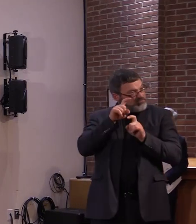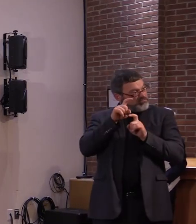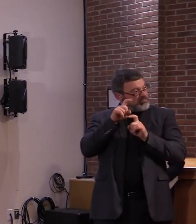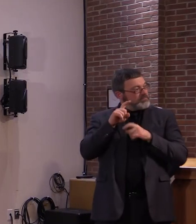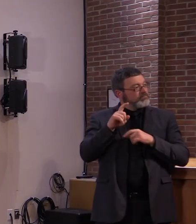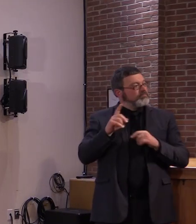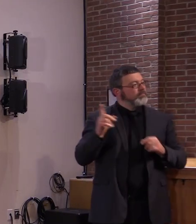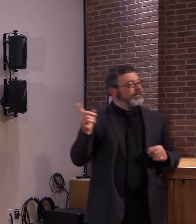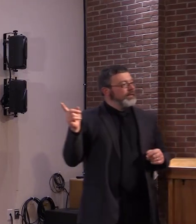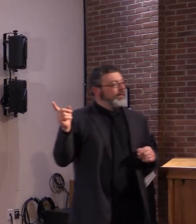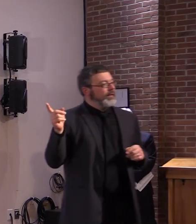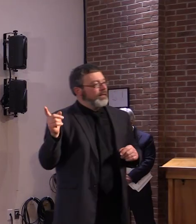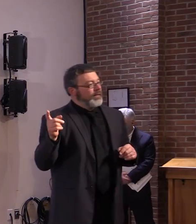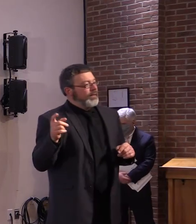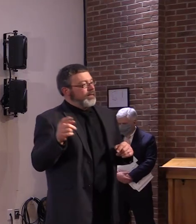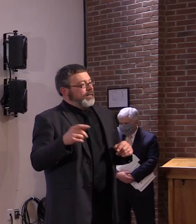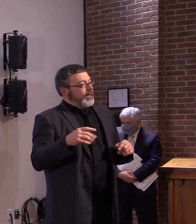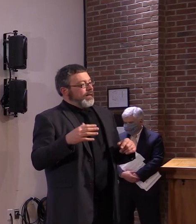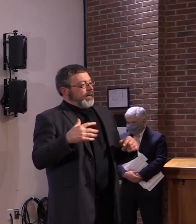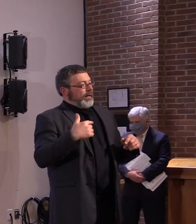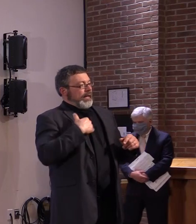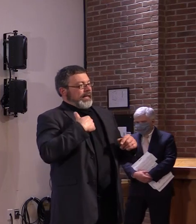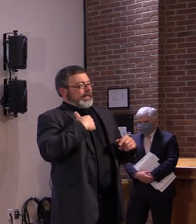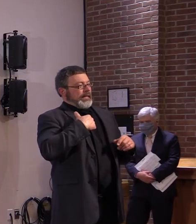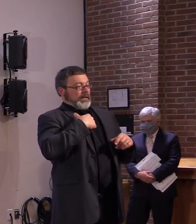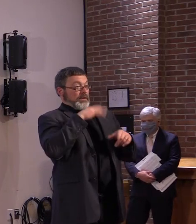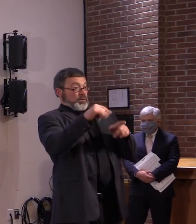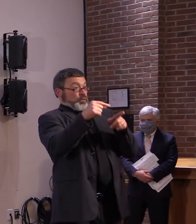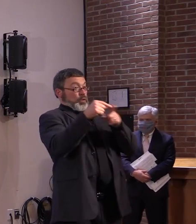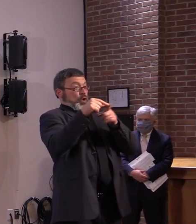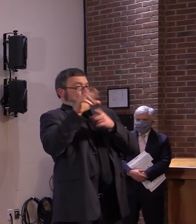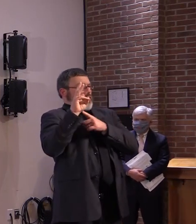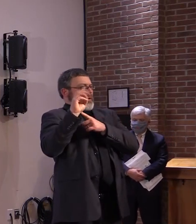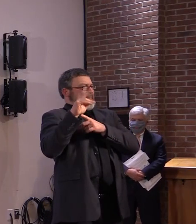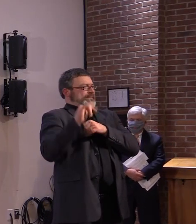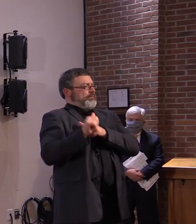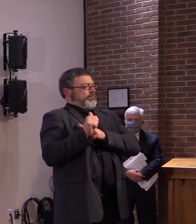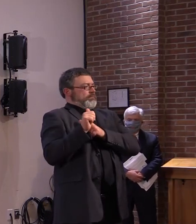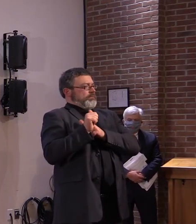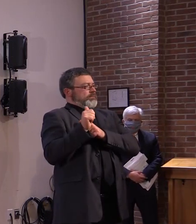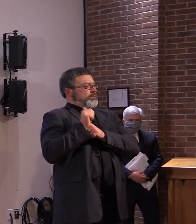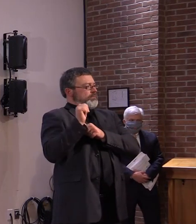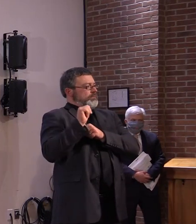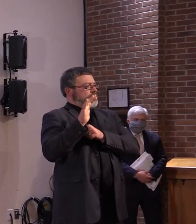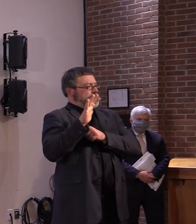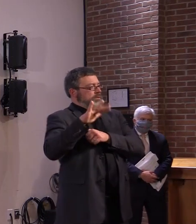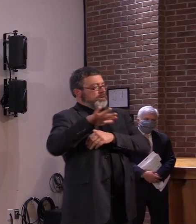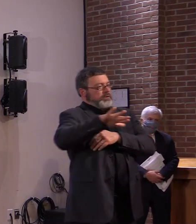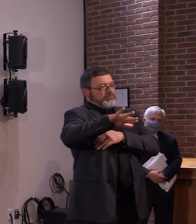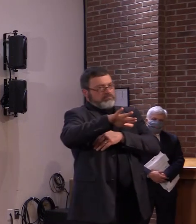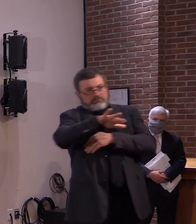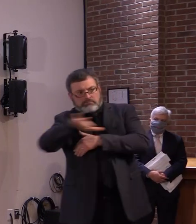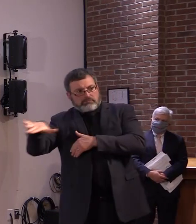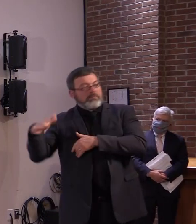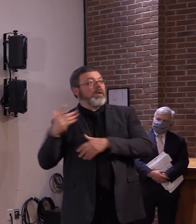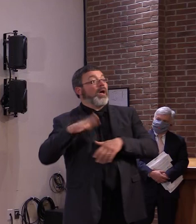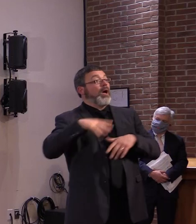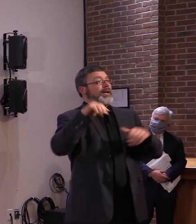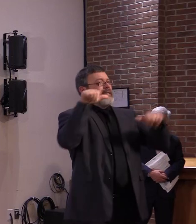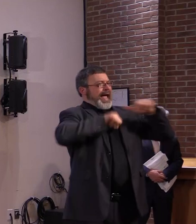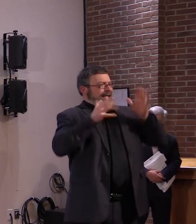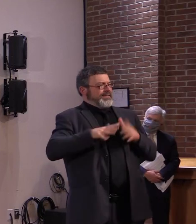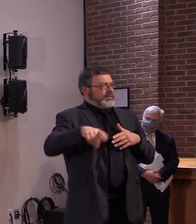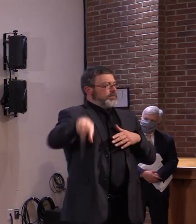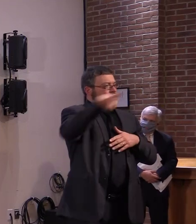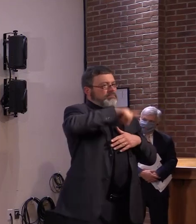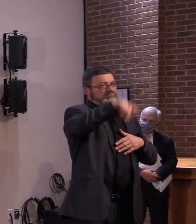every infectious disease specialist believes something like this was bound to happen, but through more natural occurrence,